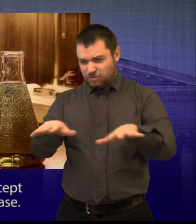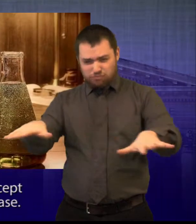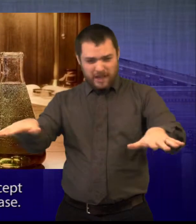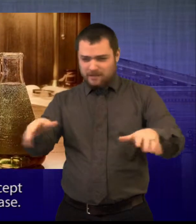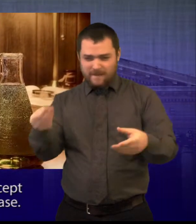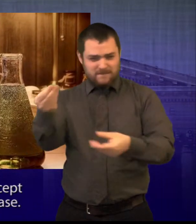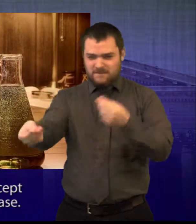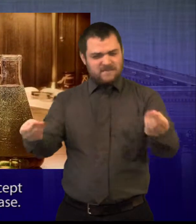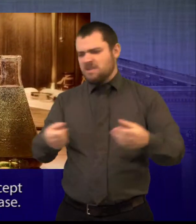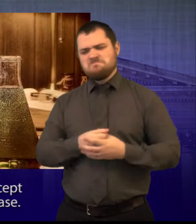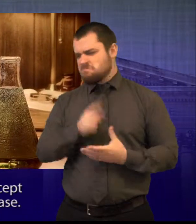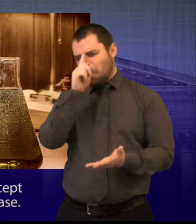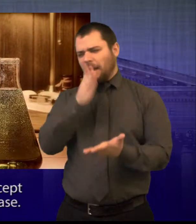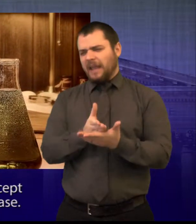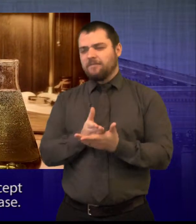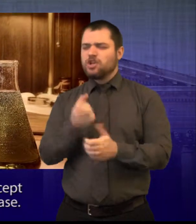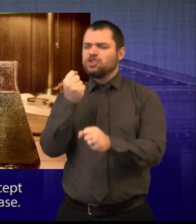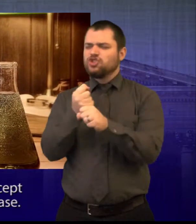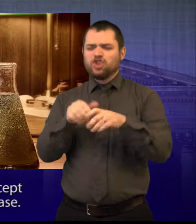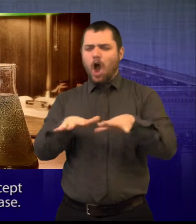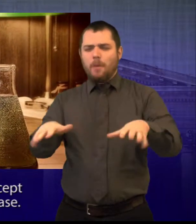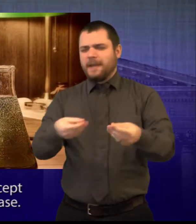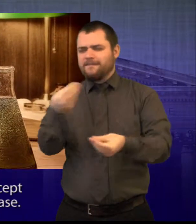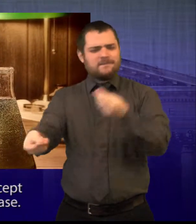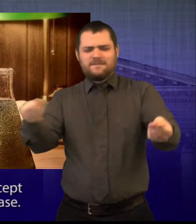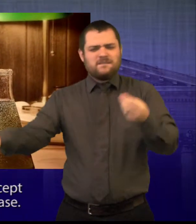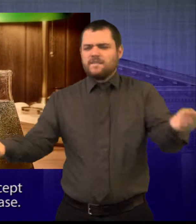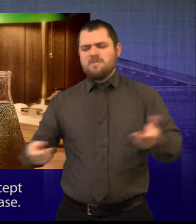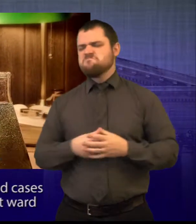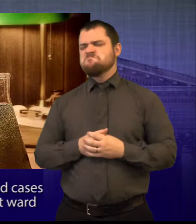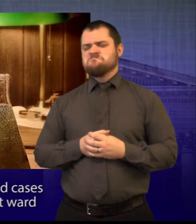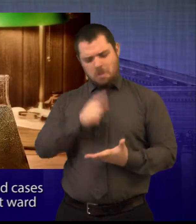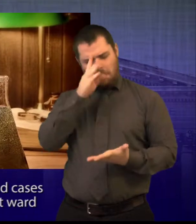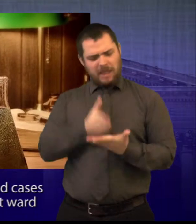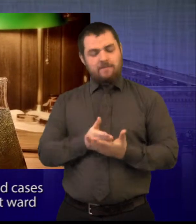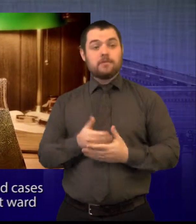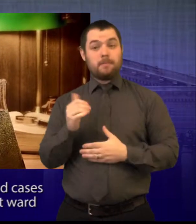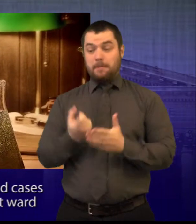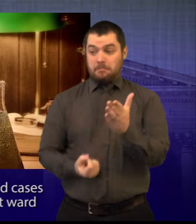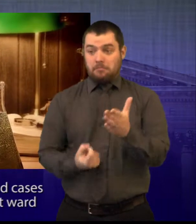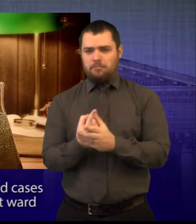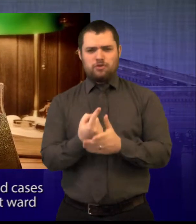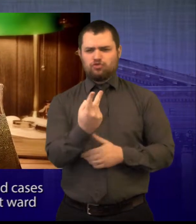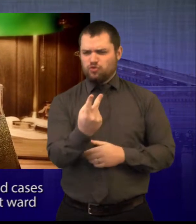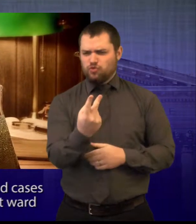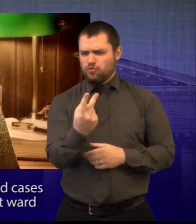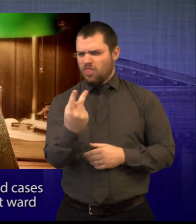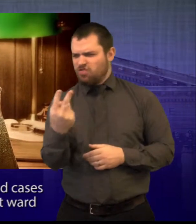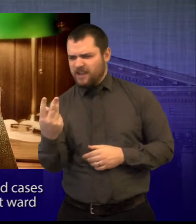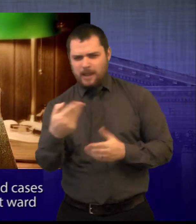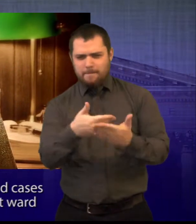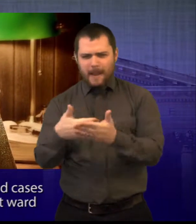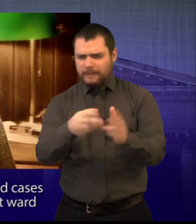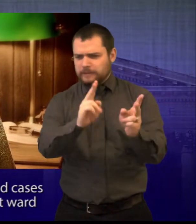He simply would not accept the germ theory of disease. So if he had 2 or 3 bad cases in a